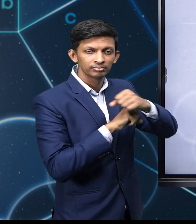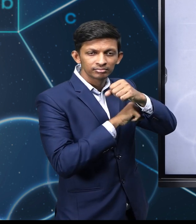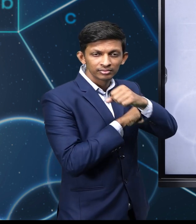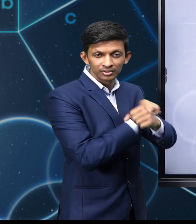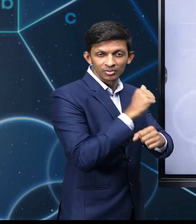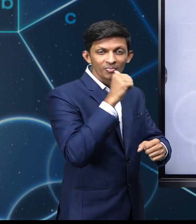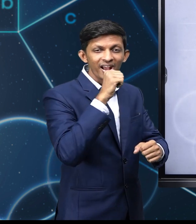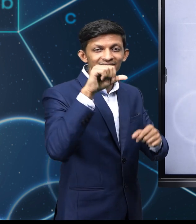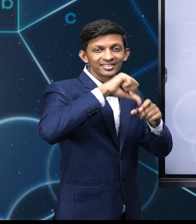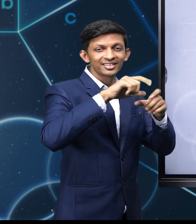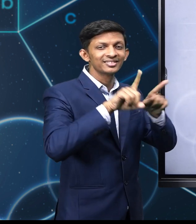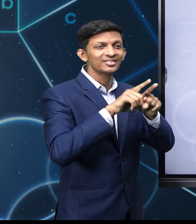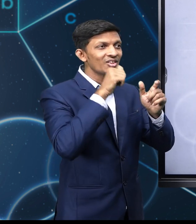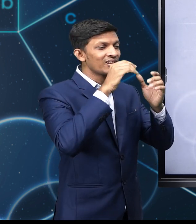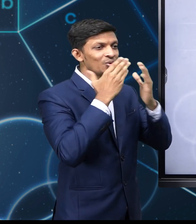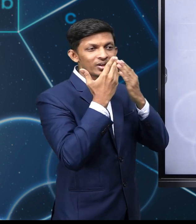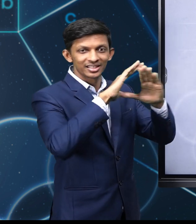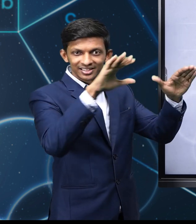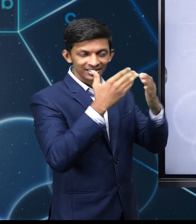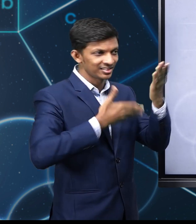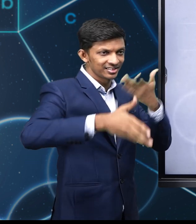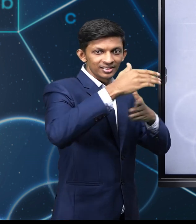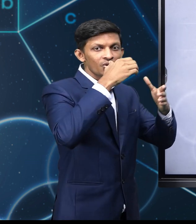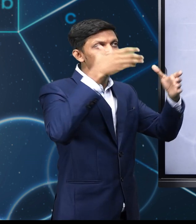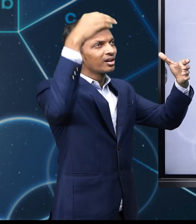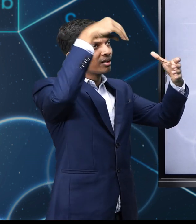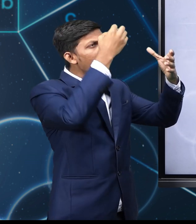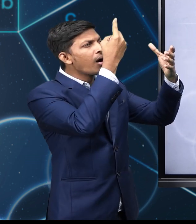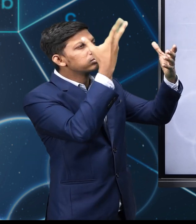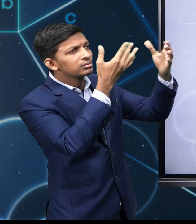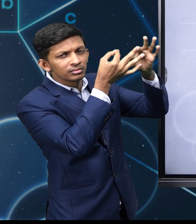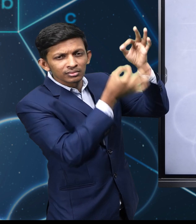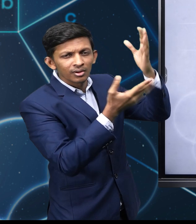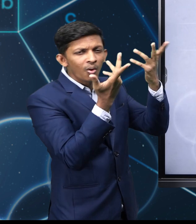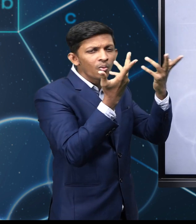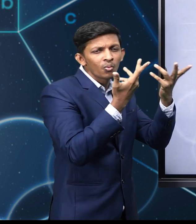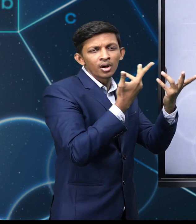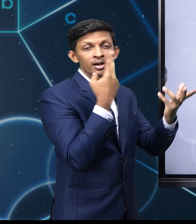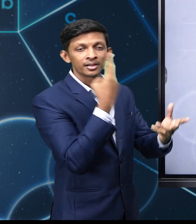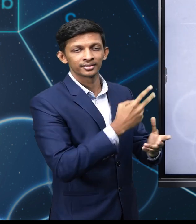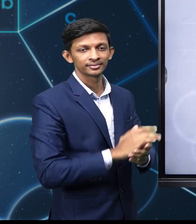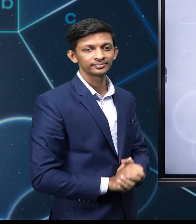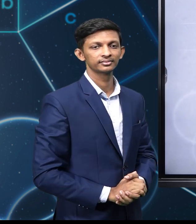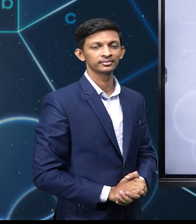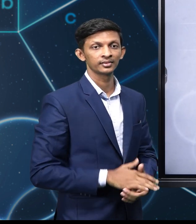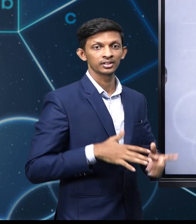We can see the number of workers and the number of days shown on the table. In